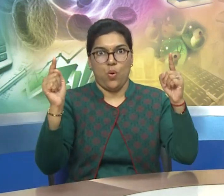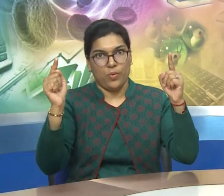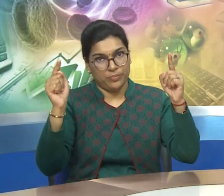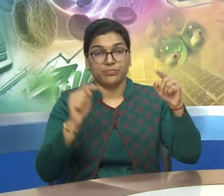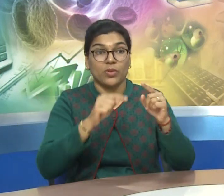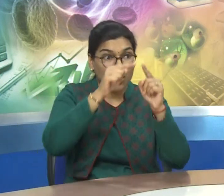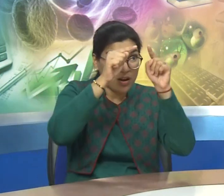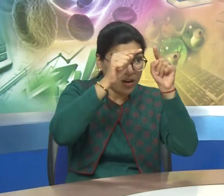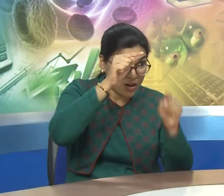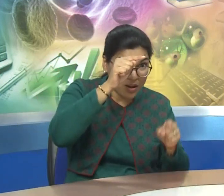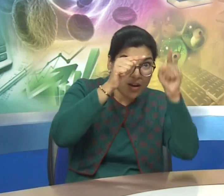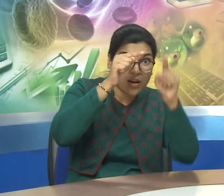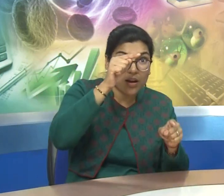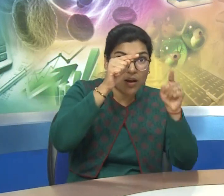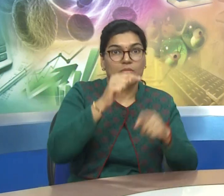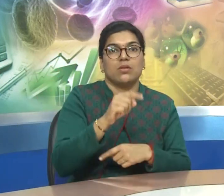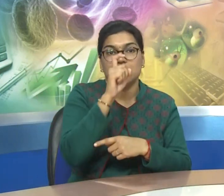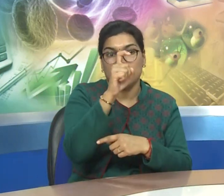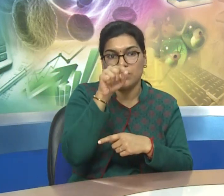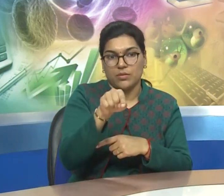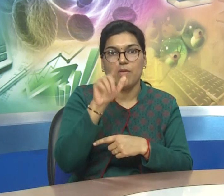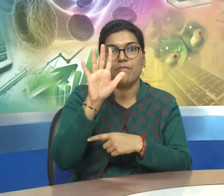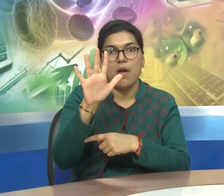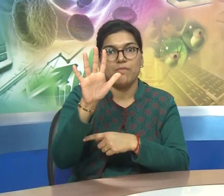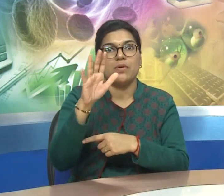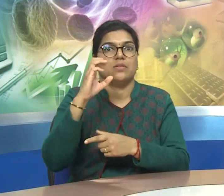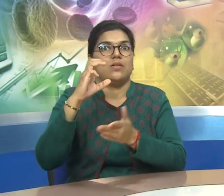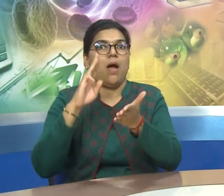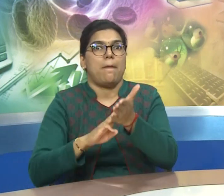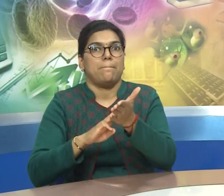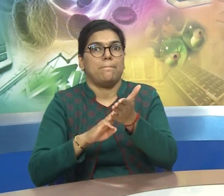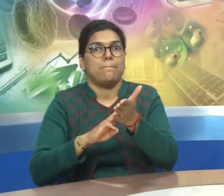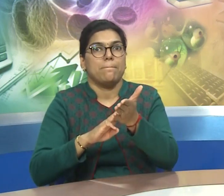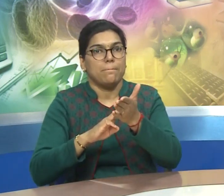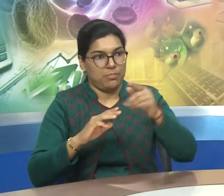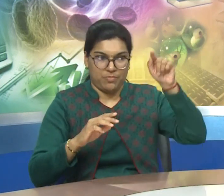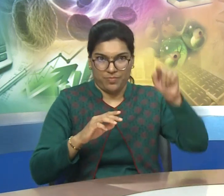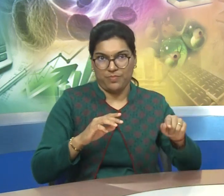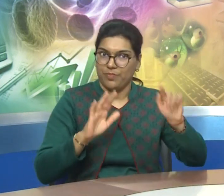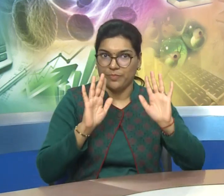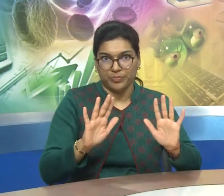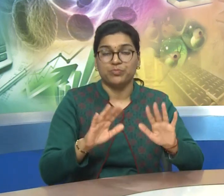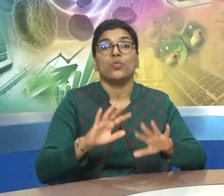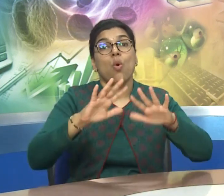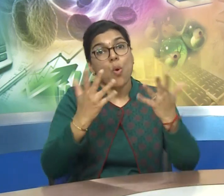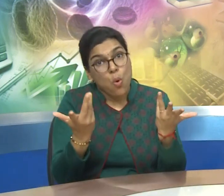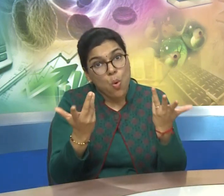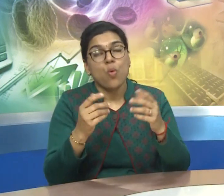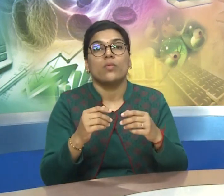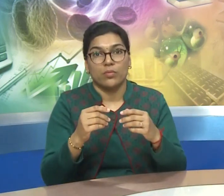12.5 into 7.5 centimeter. And if we talk about this dimension in